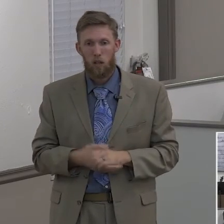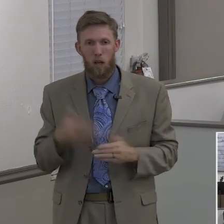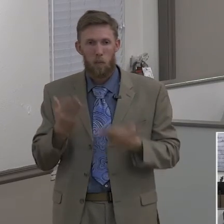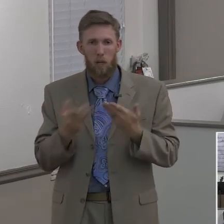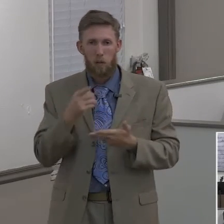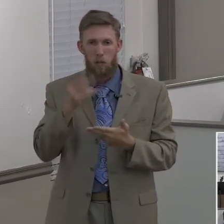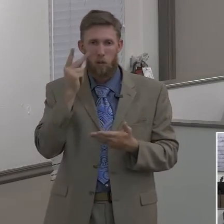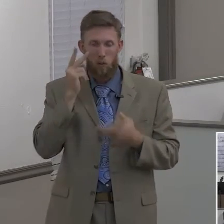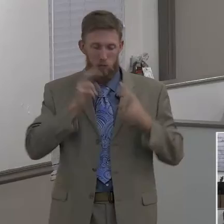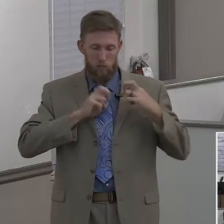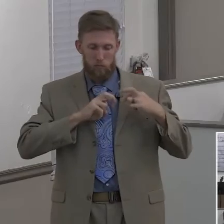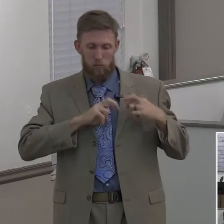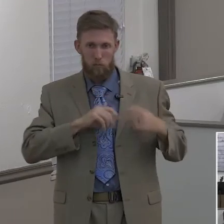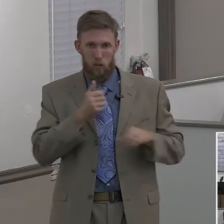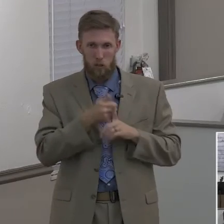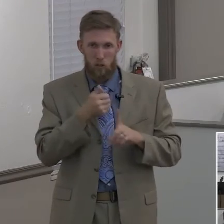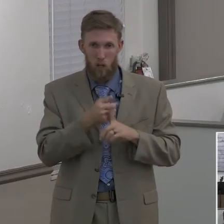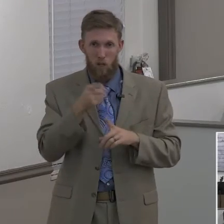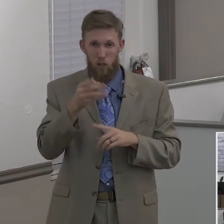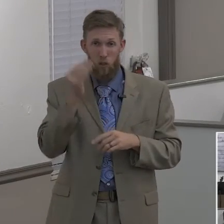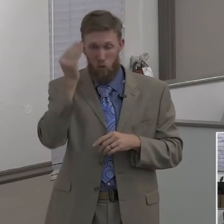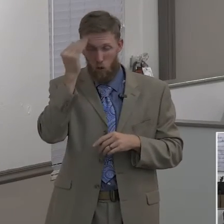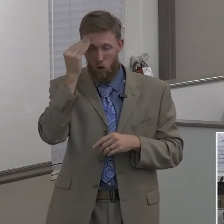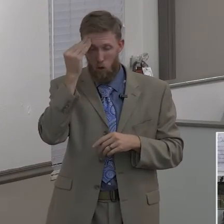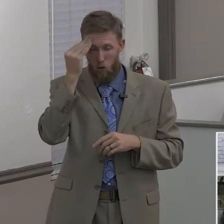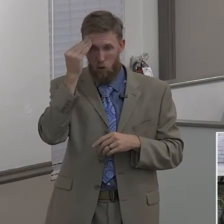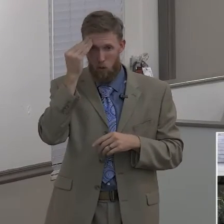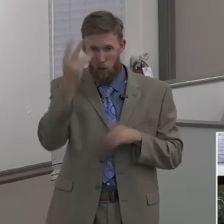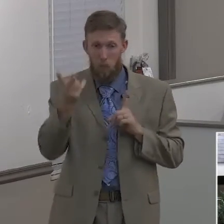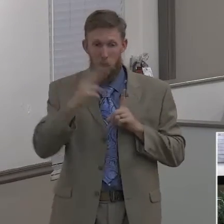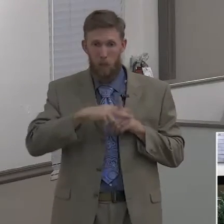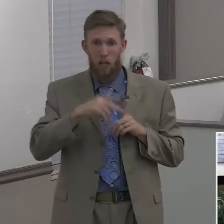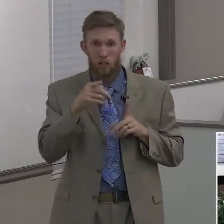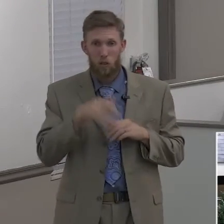Now, maybe you saw yourself tonight in what I'm talking about.